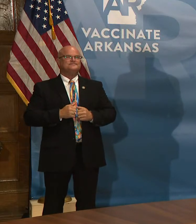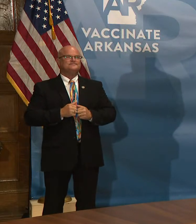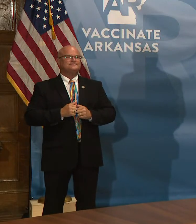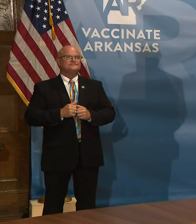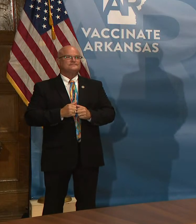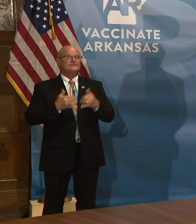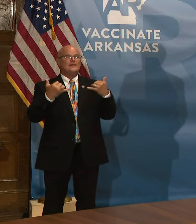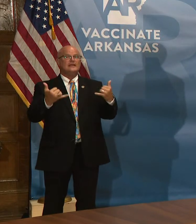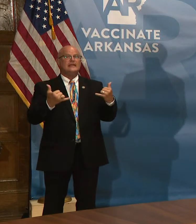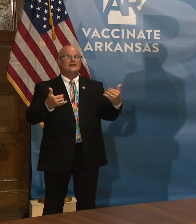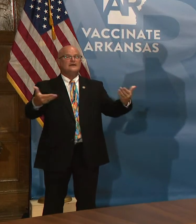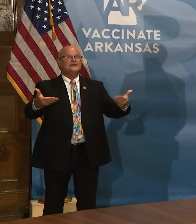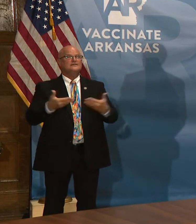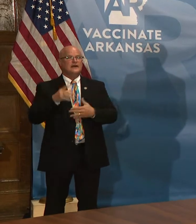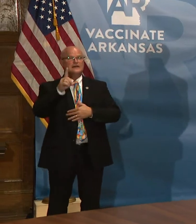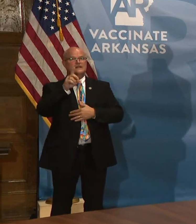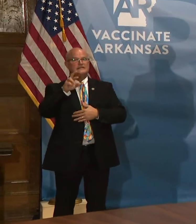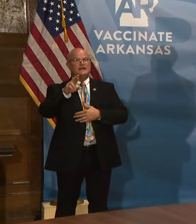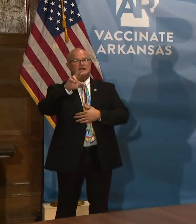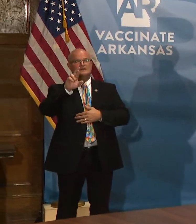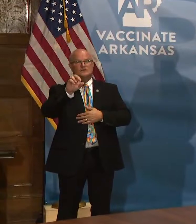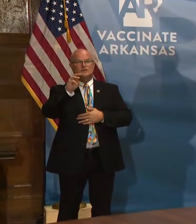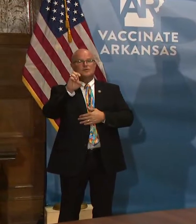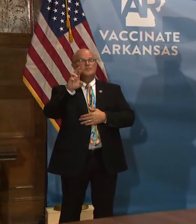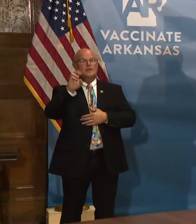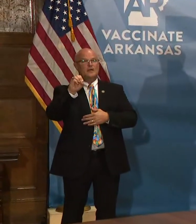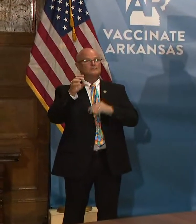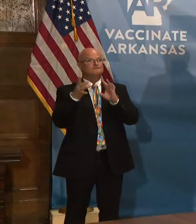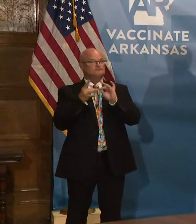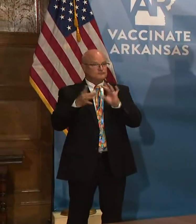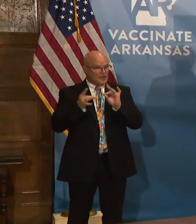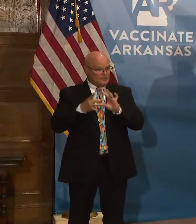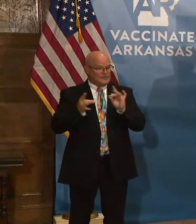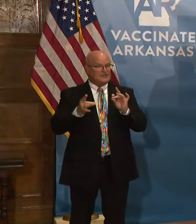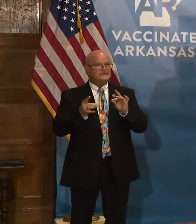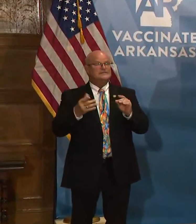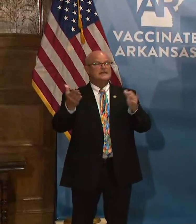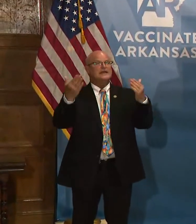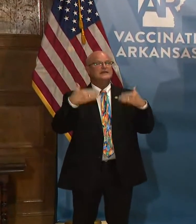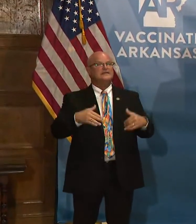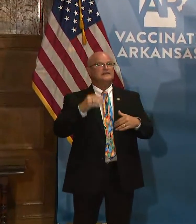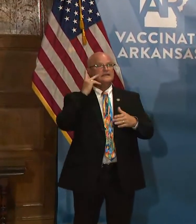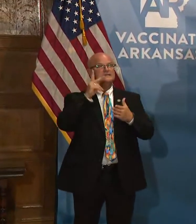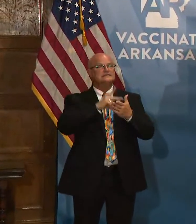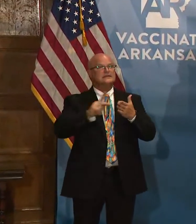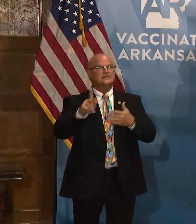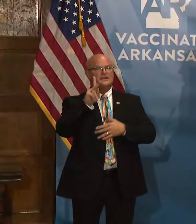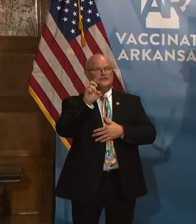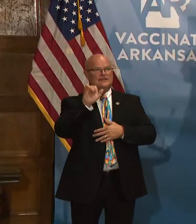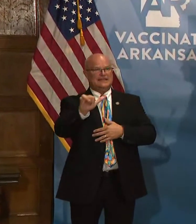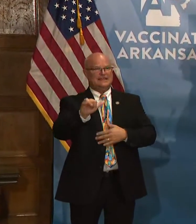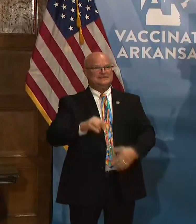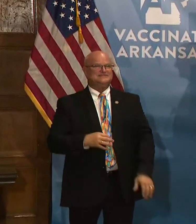With that, let me invite Dr. Romero for his comments, followed by Secretary Key.